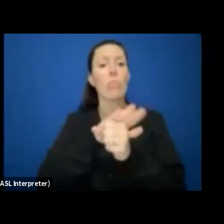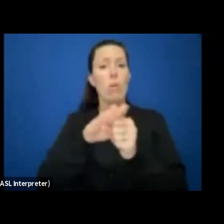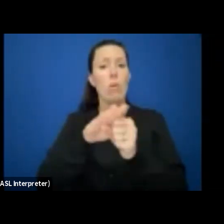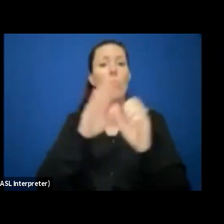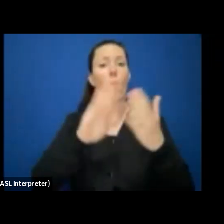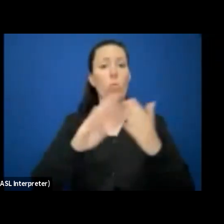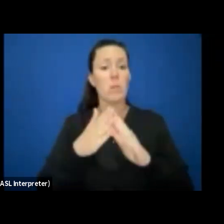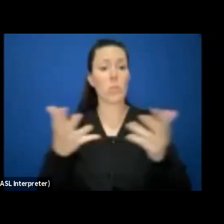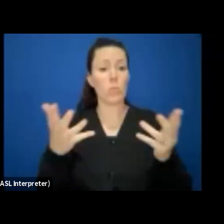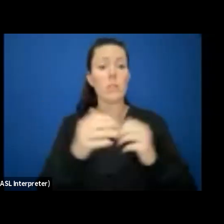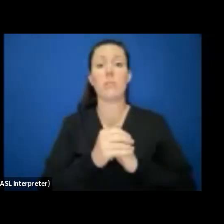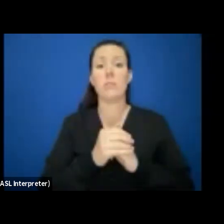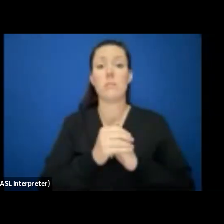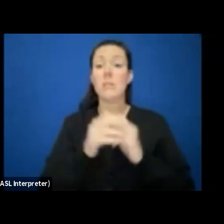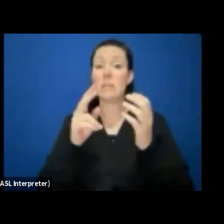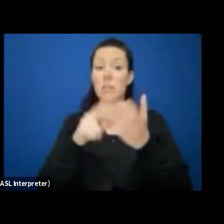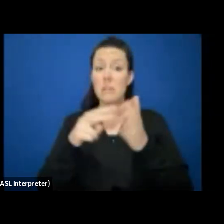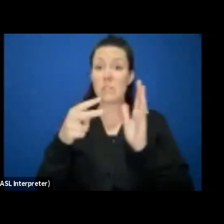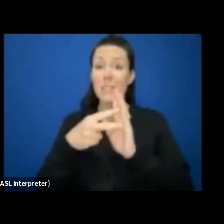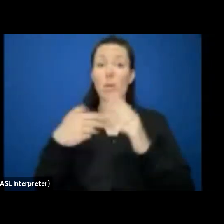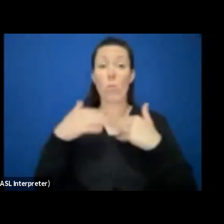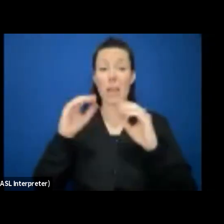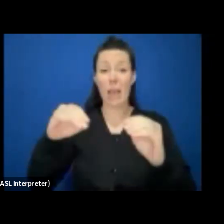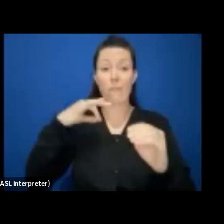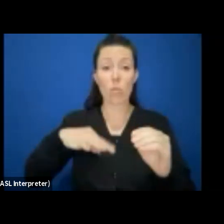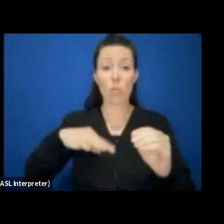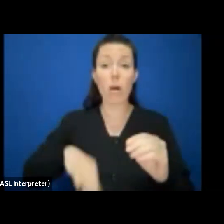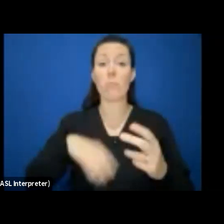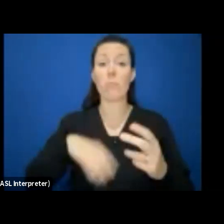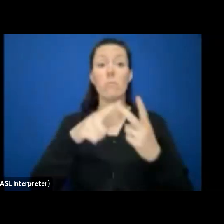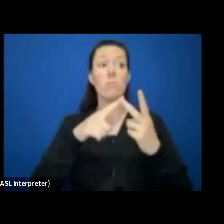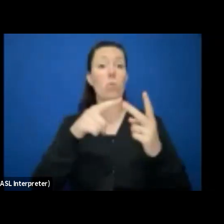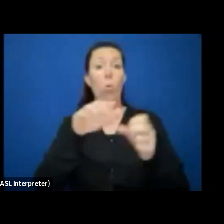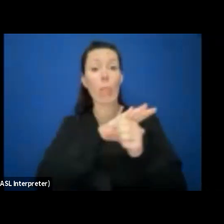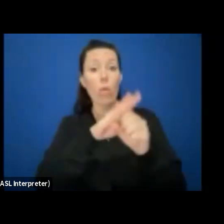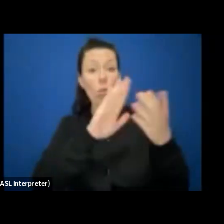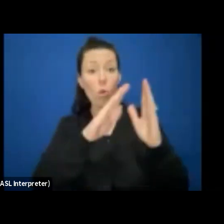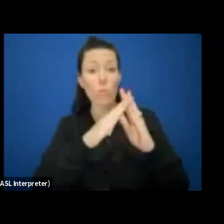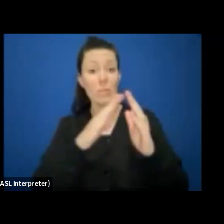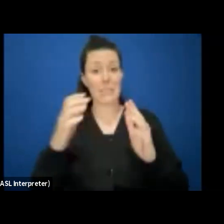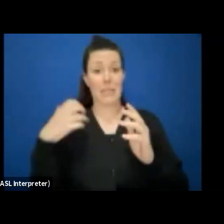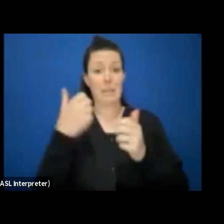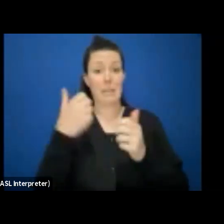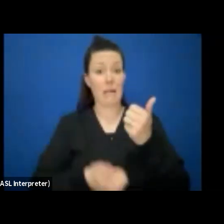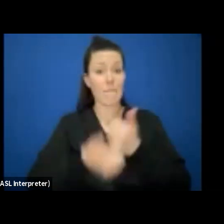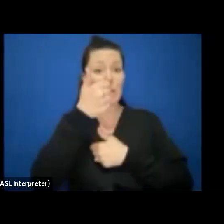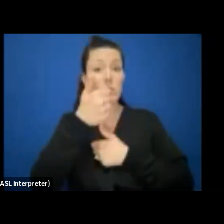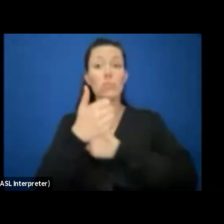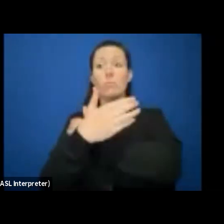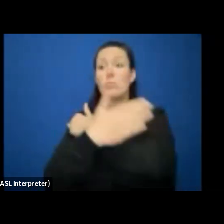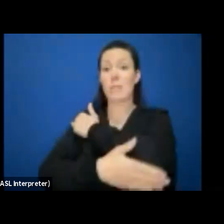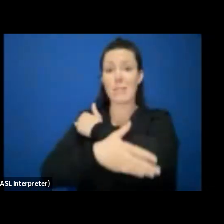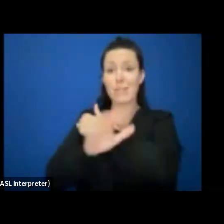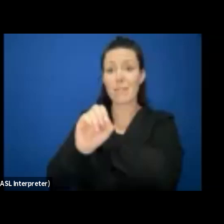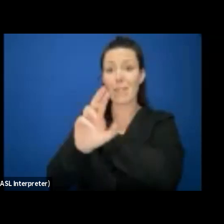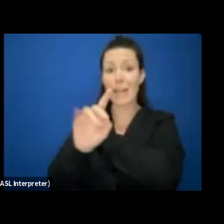community? Do we bring just the other nonprofits? Do we extend it to the local city officials, to the county? What happened with the,